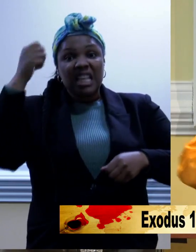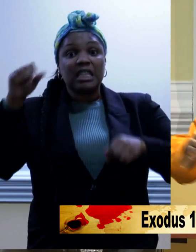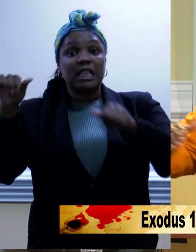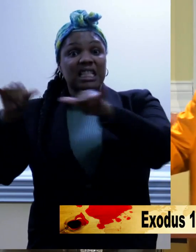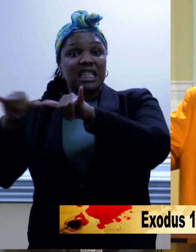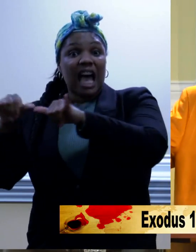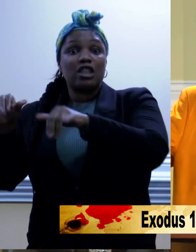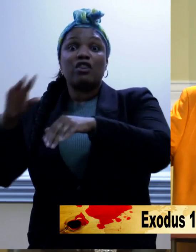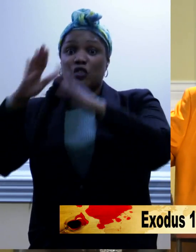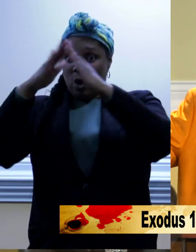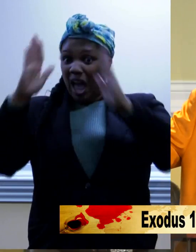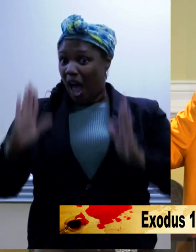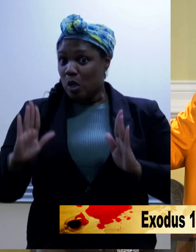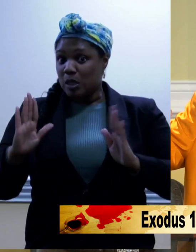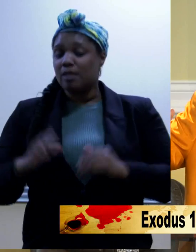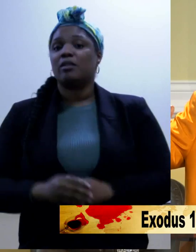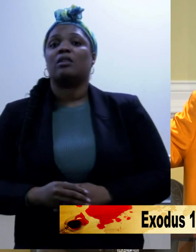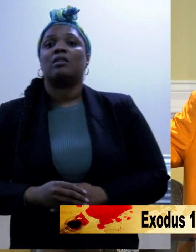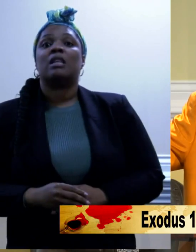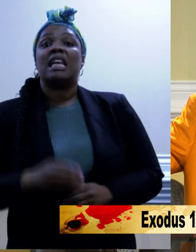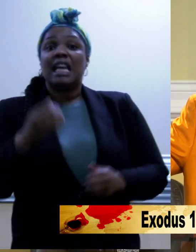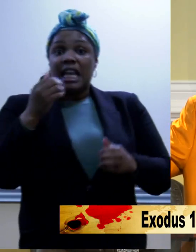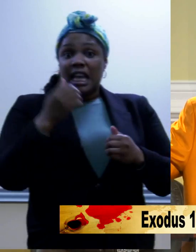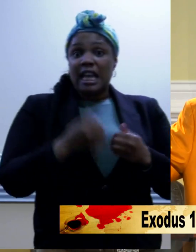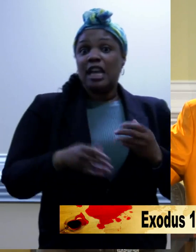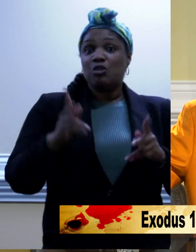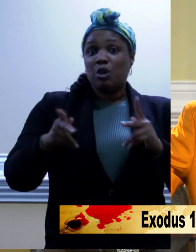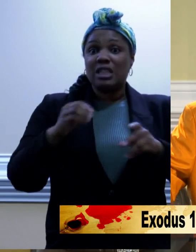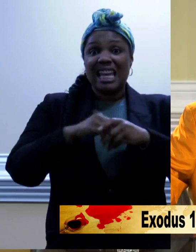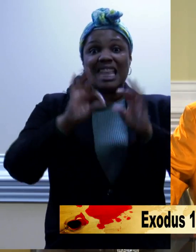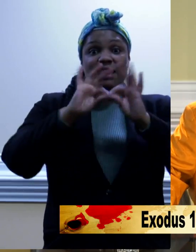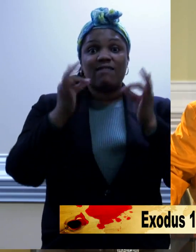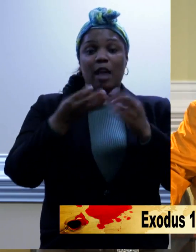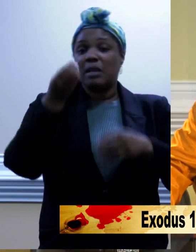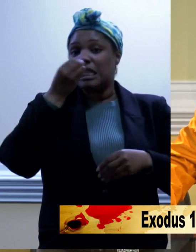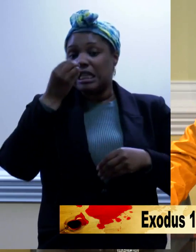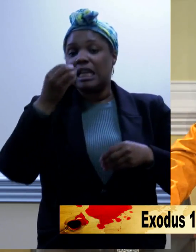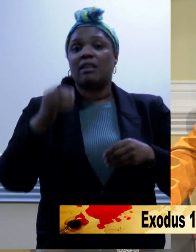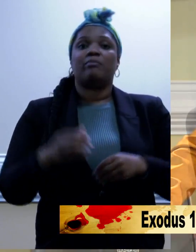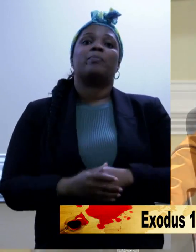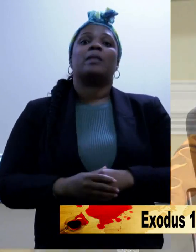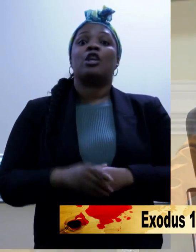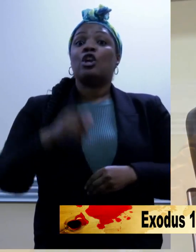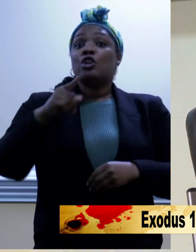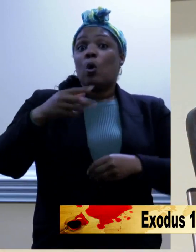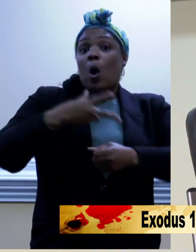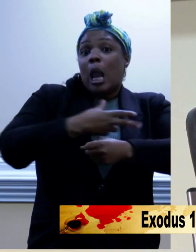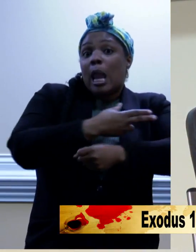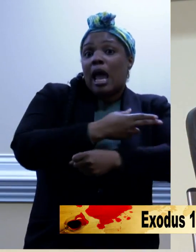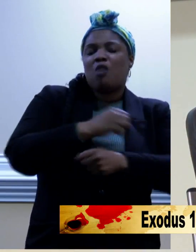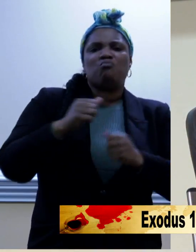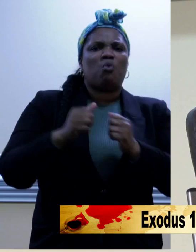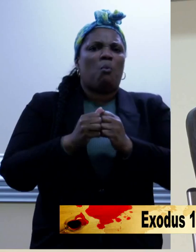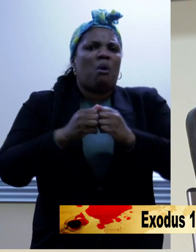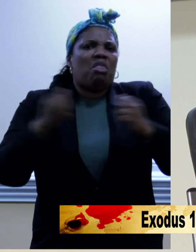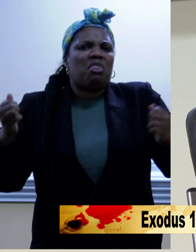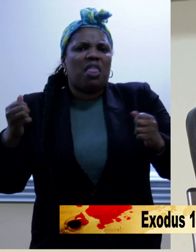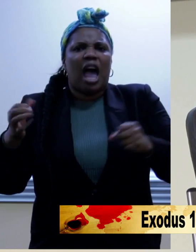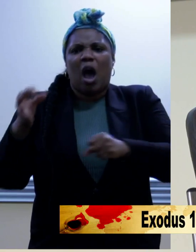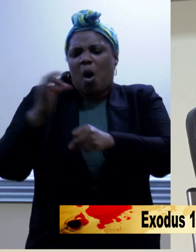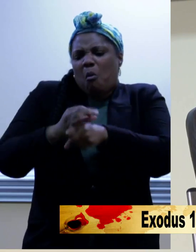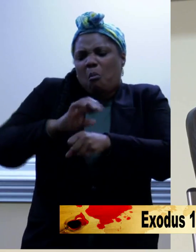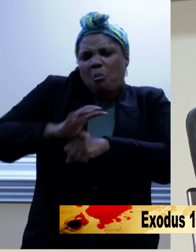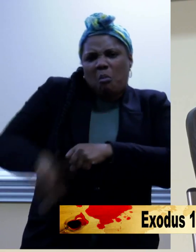to each size of the family. Skip down to verse 5 and go ahead. Your lamb shall be without blemish. It's got to